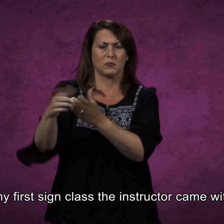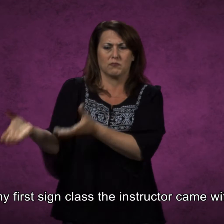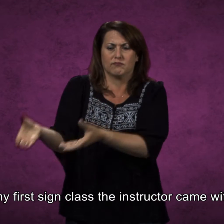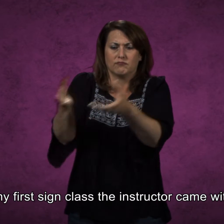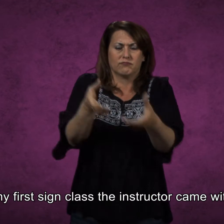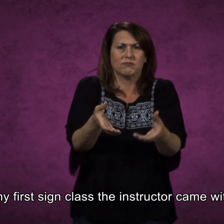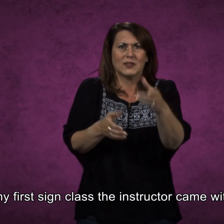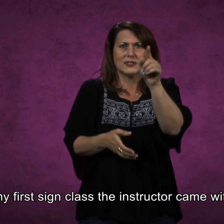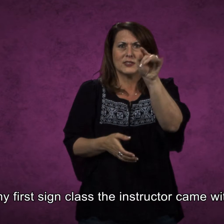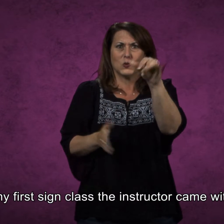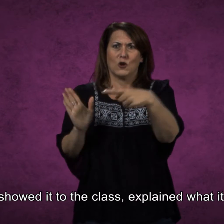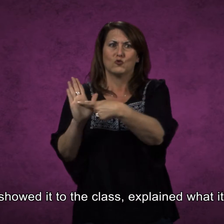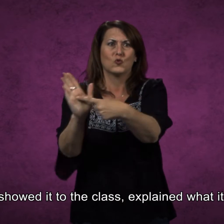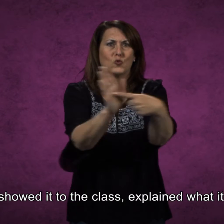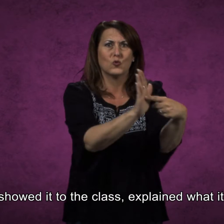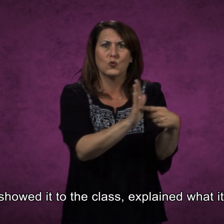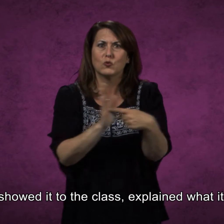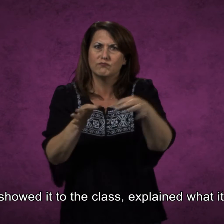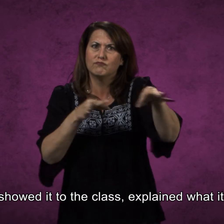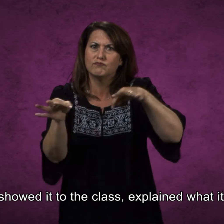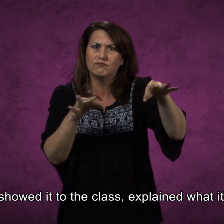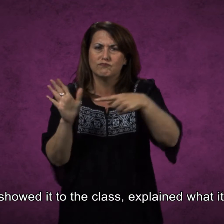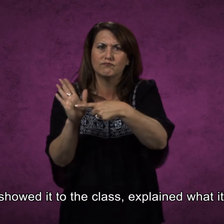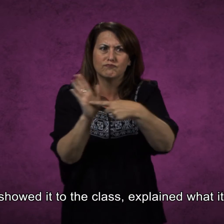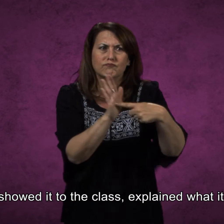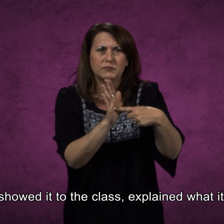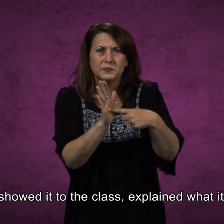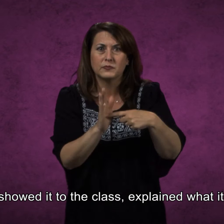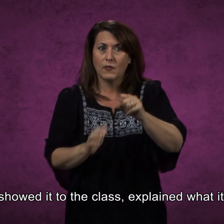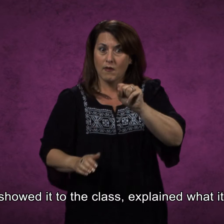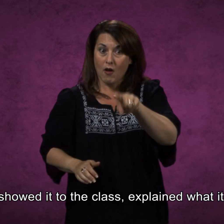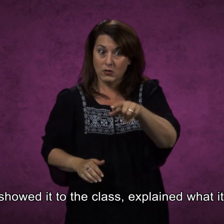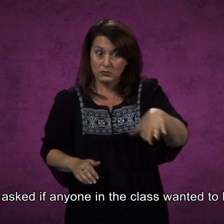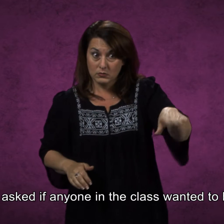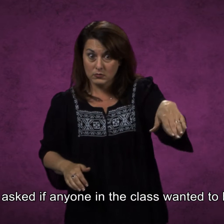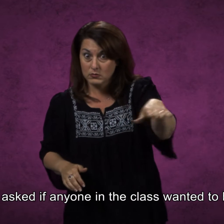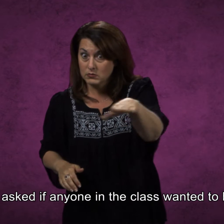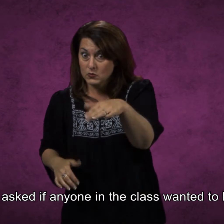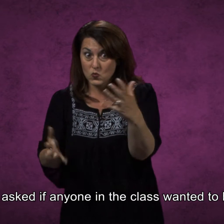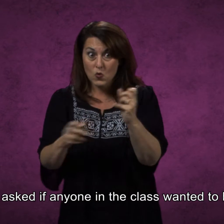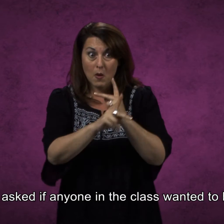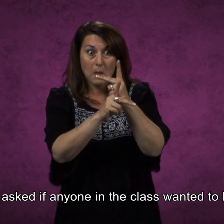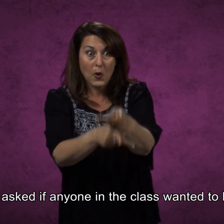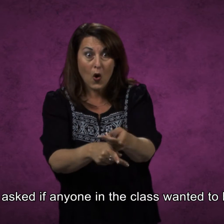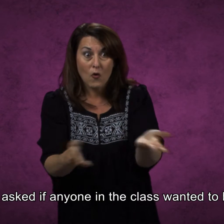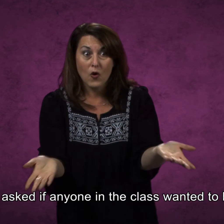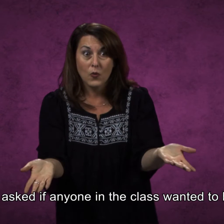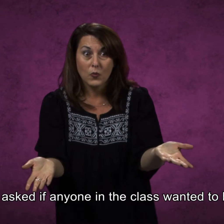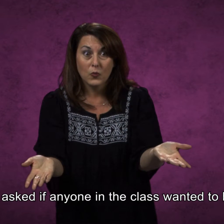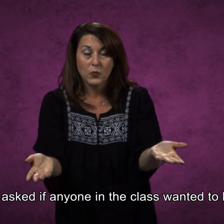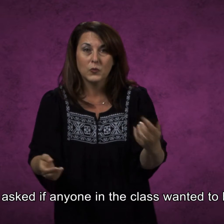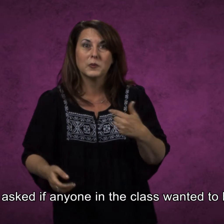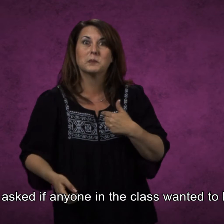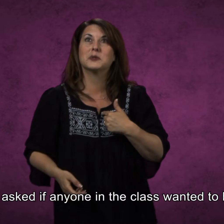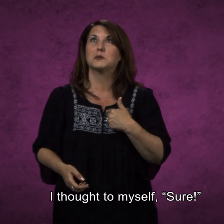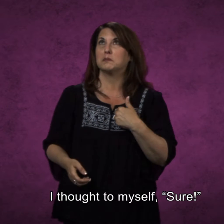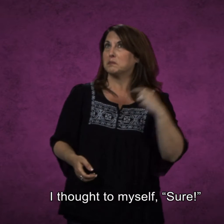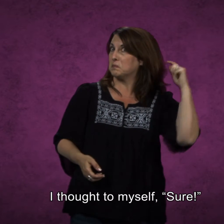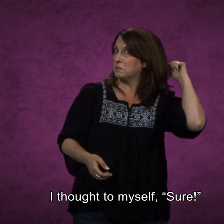TTY, showed it to the class, explained what it was, and asked if anyone in the class wanted to borrow it. I thought to